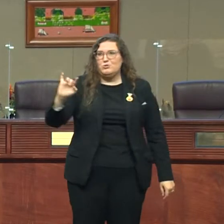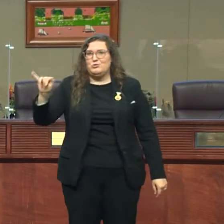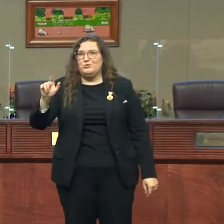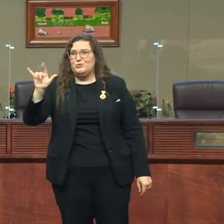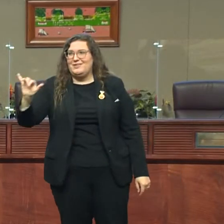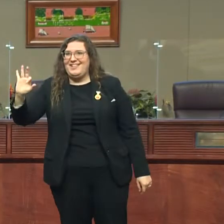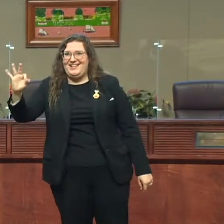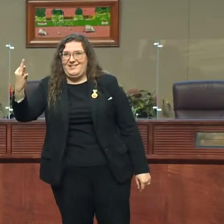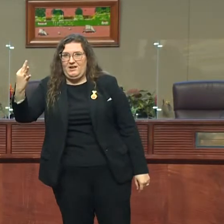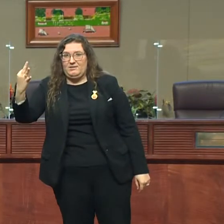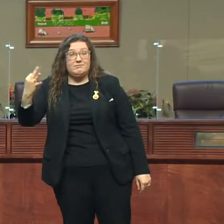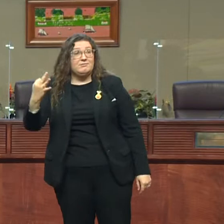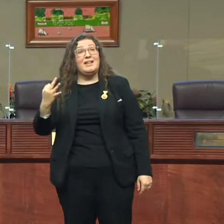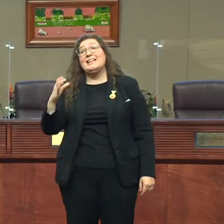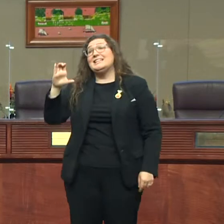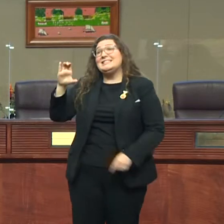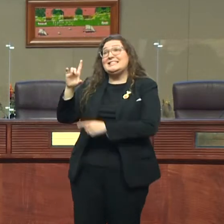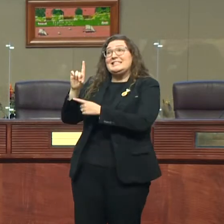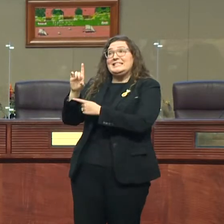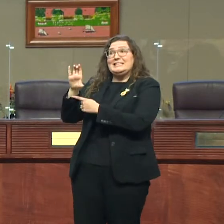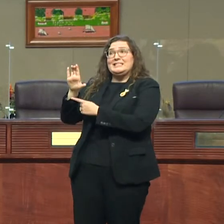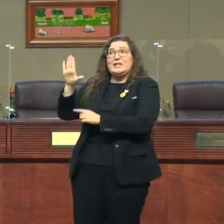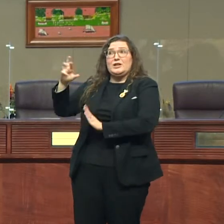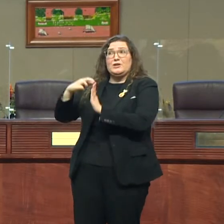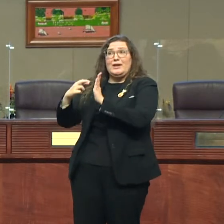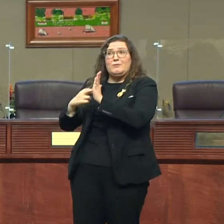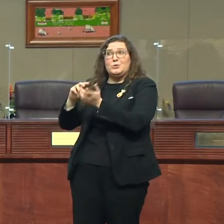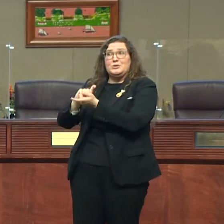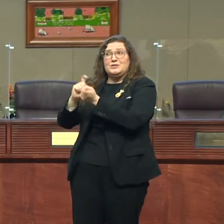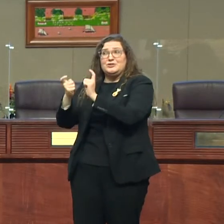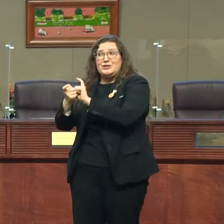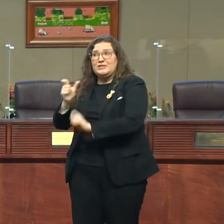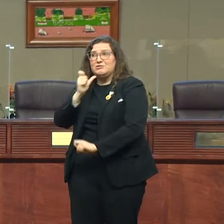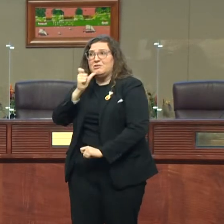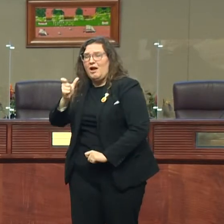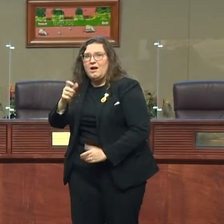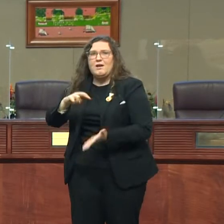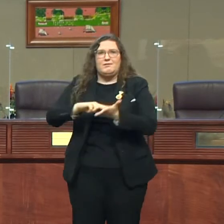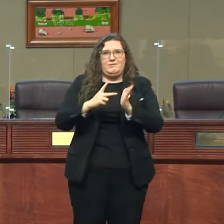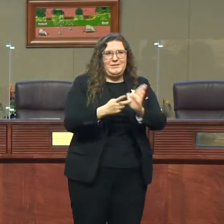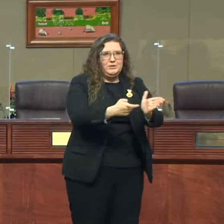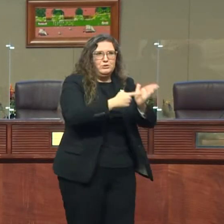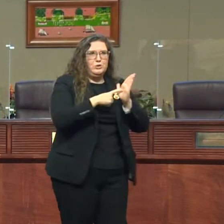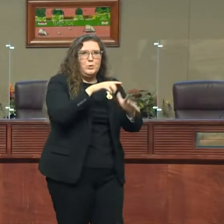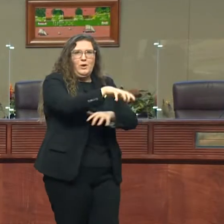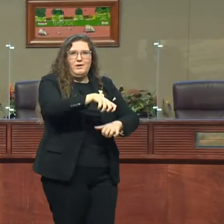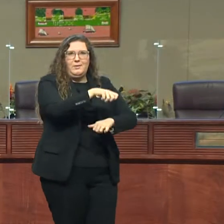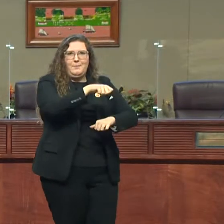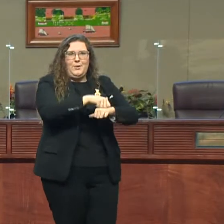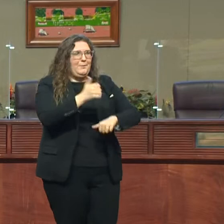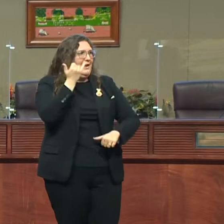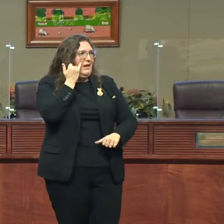protocols change, any visitors will require an appointment before visiting any office or school.